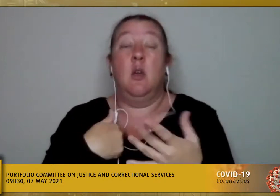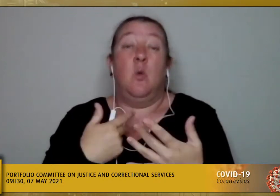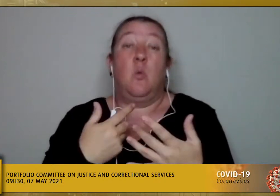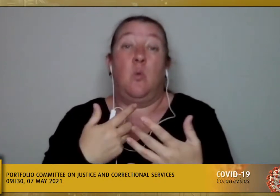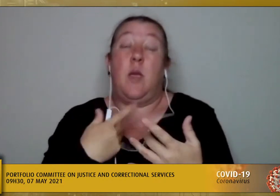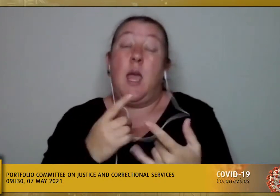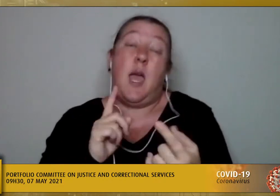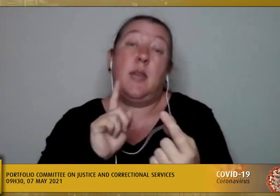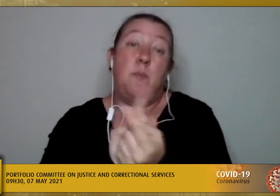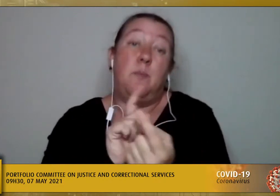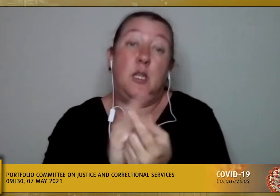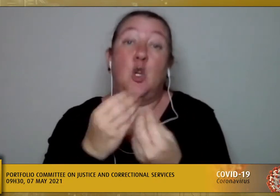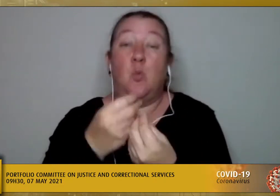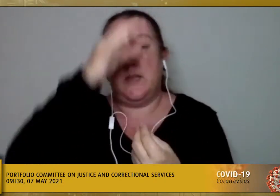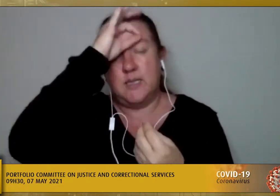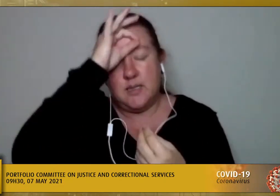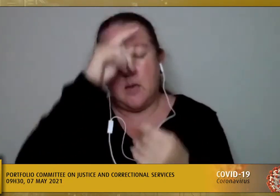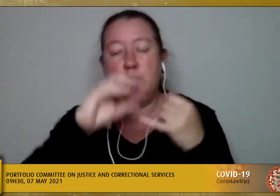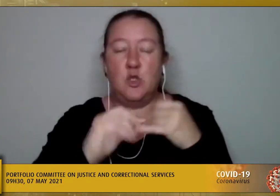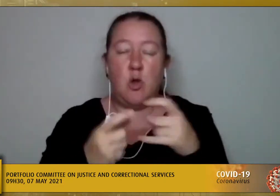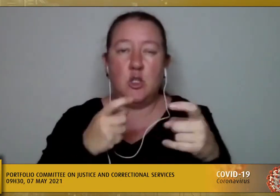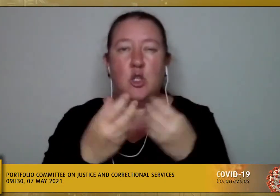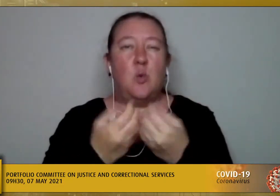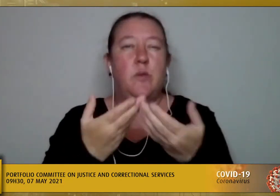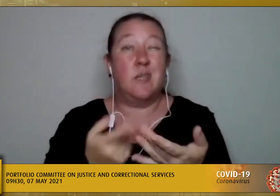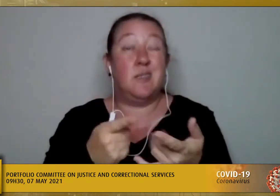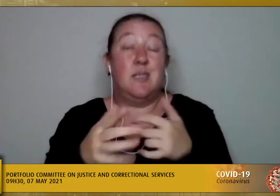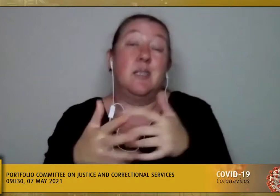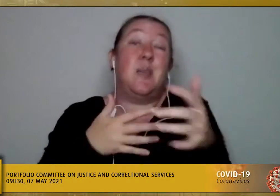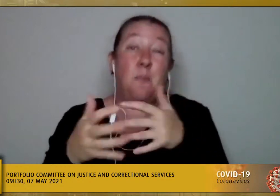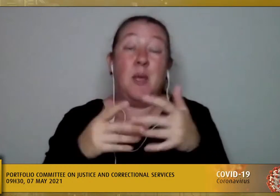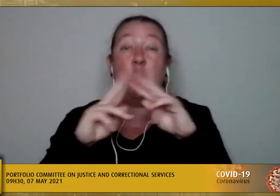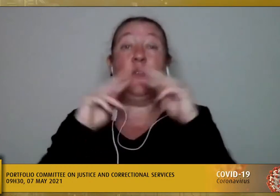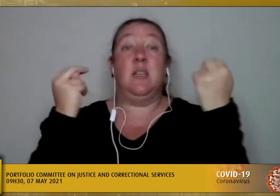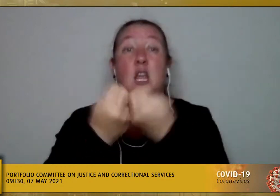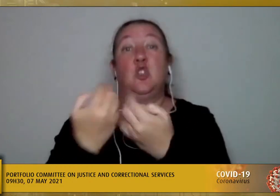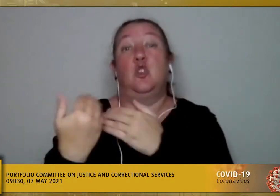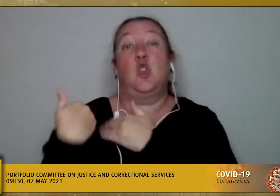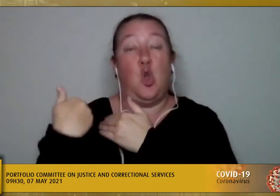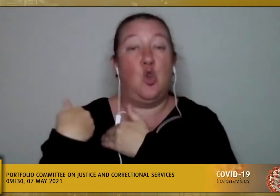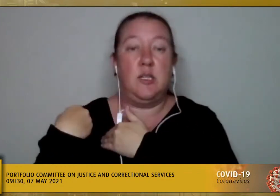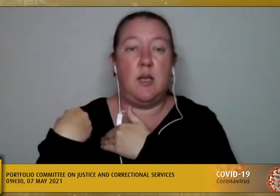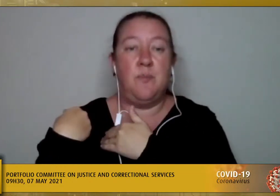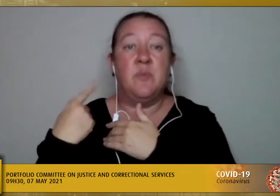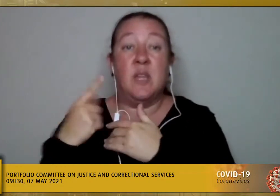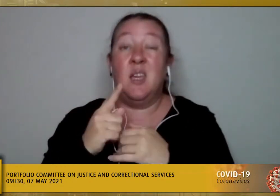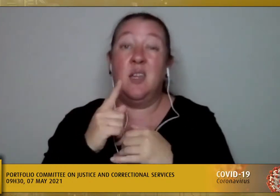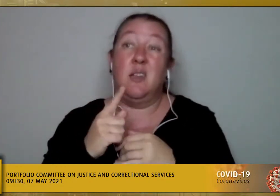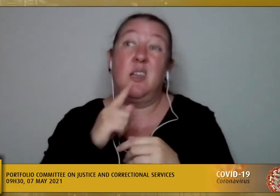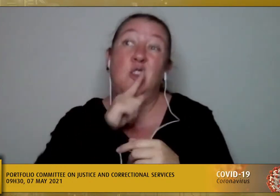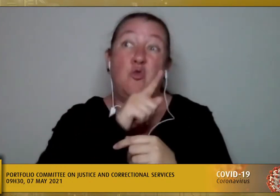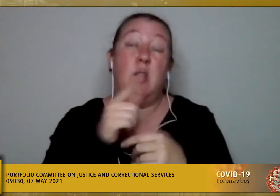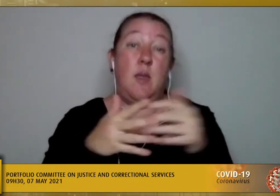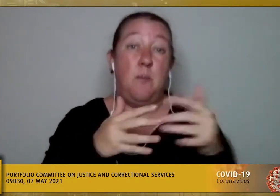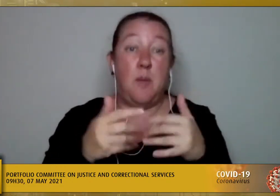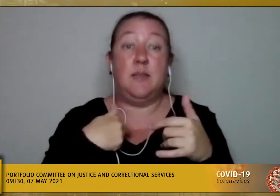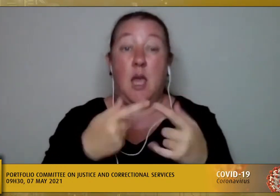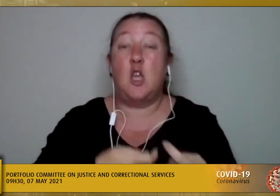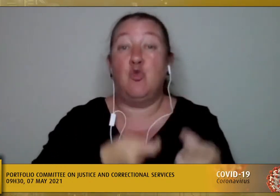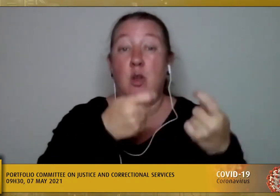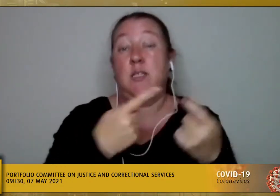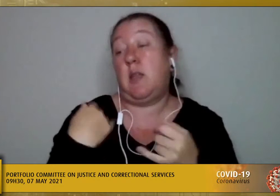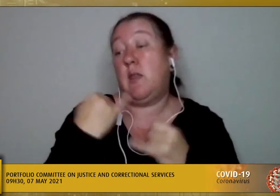with with the seps and trying to deal with this this is a matter of National Security and it's really a matter that I raised at the rate